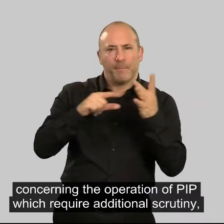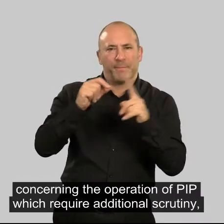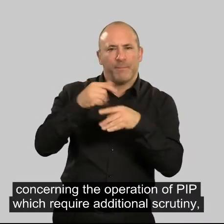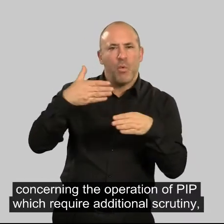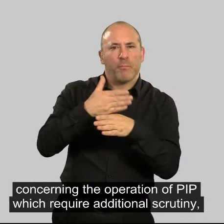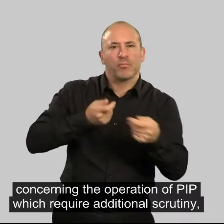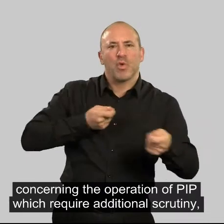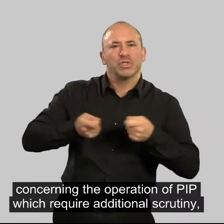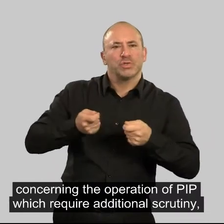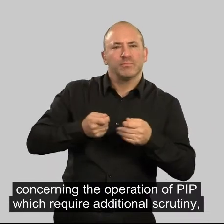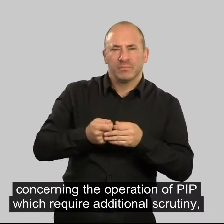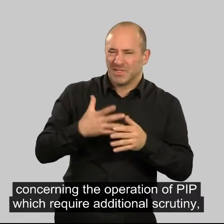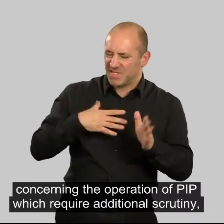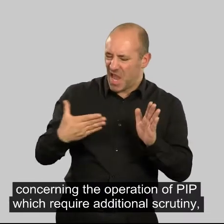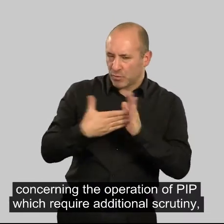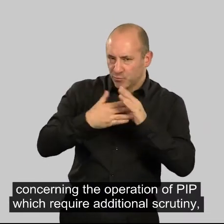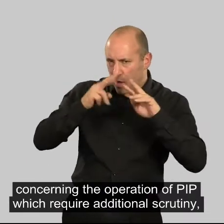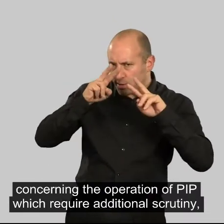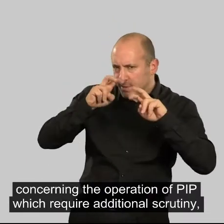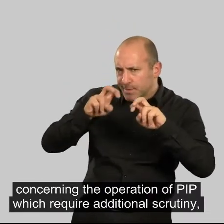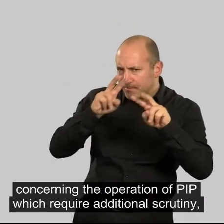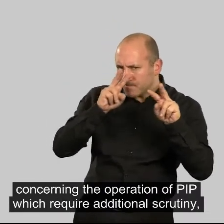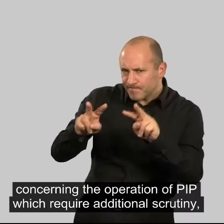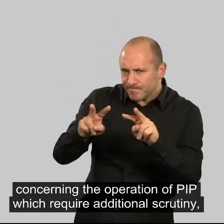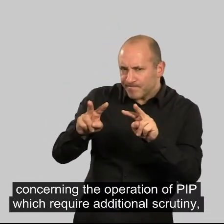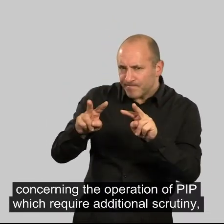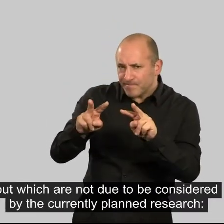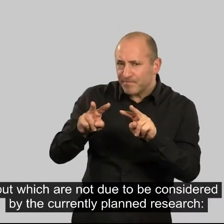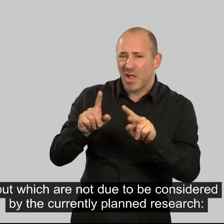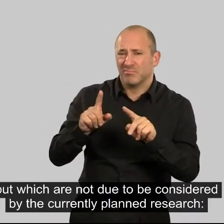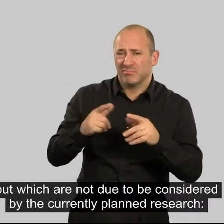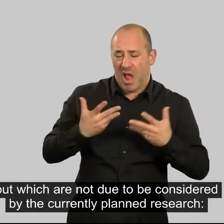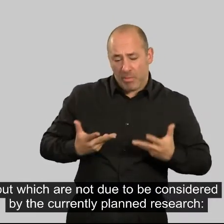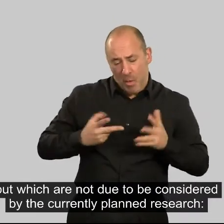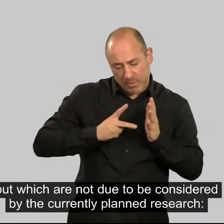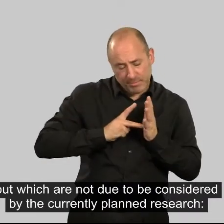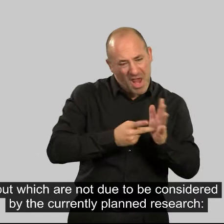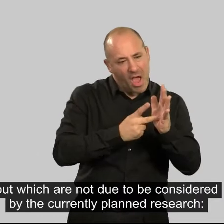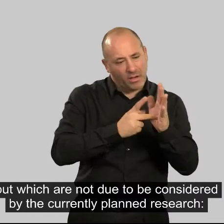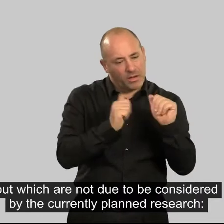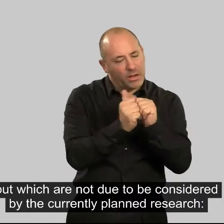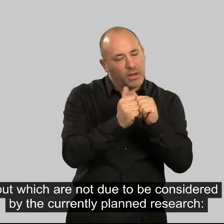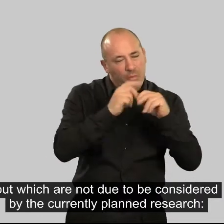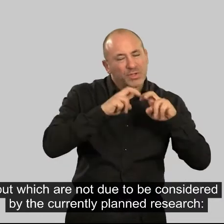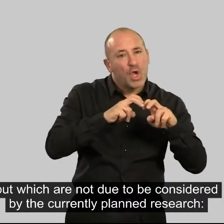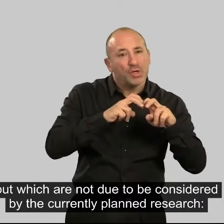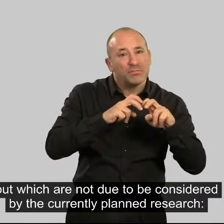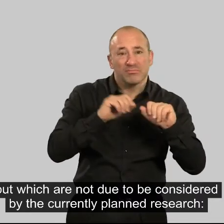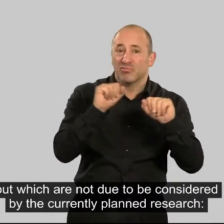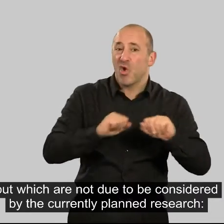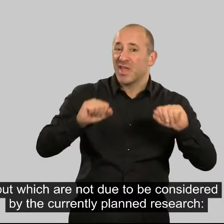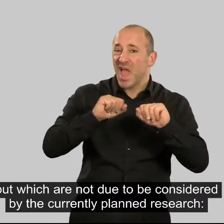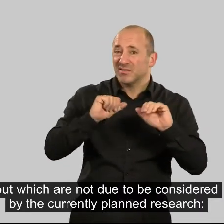which require additional scrutiny, but which are not due to be considered by the currently planned research.